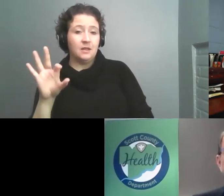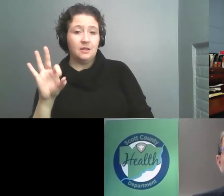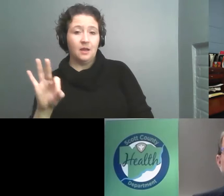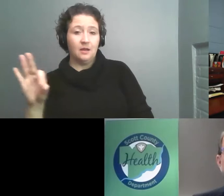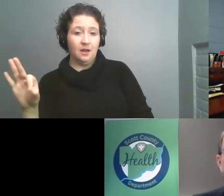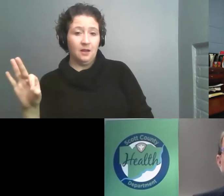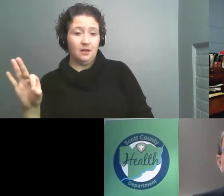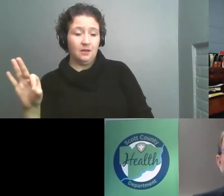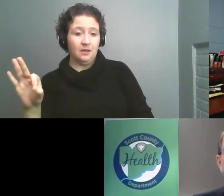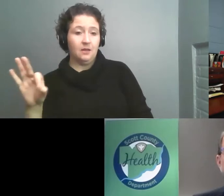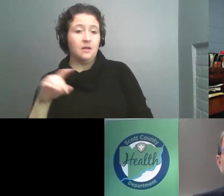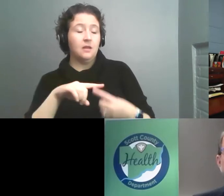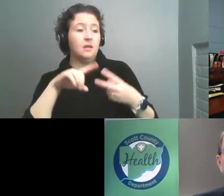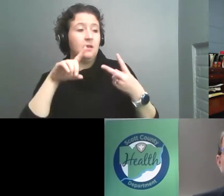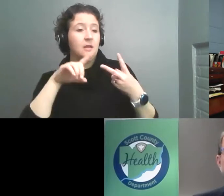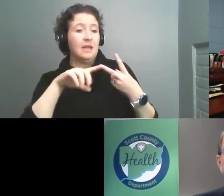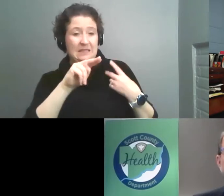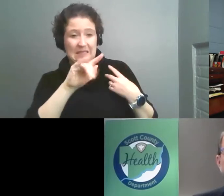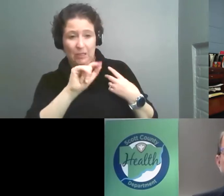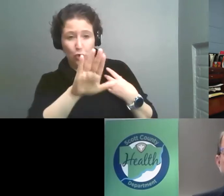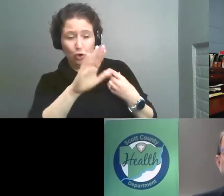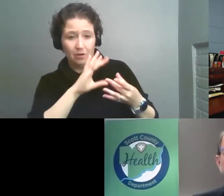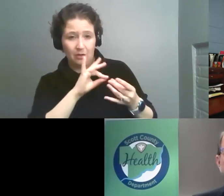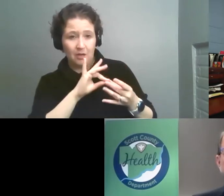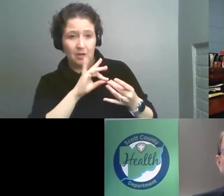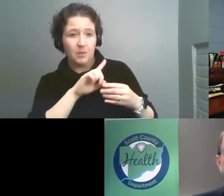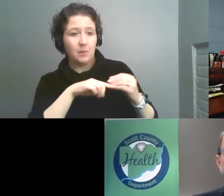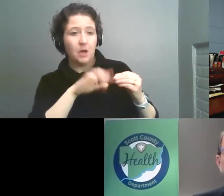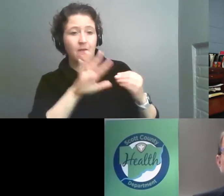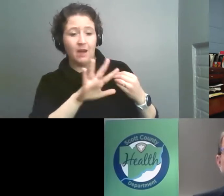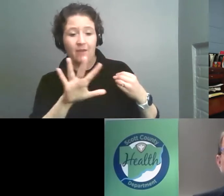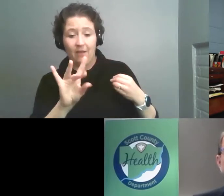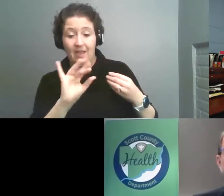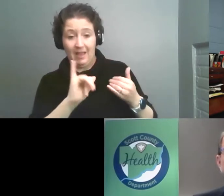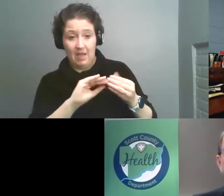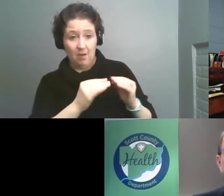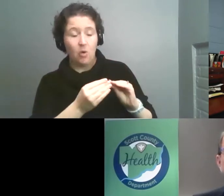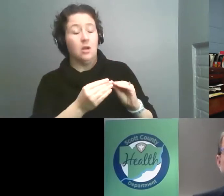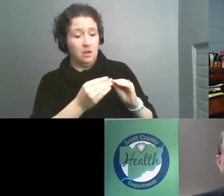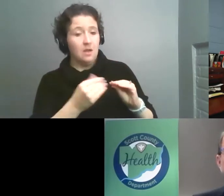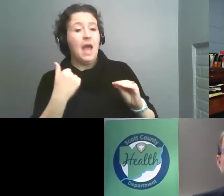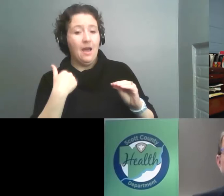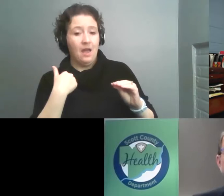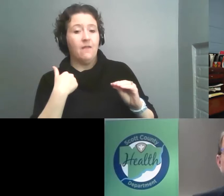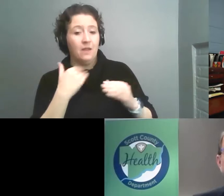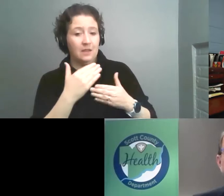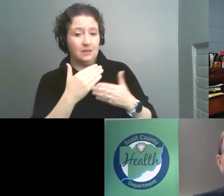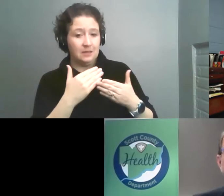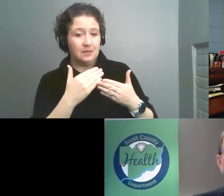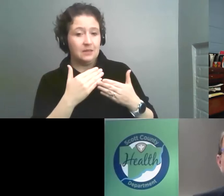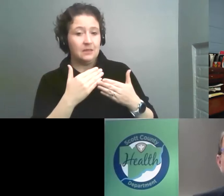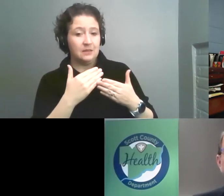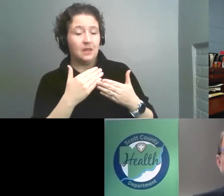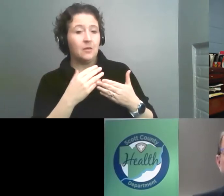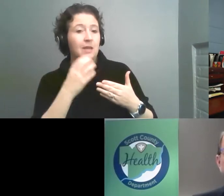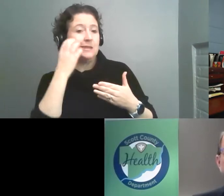312-777-1999. And then in addition to what Nita said about the 558 numbers, we do have some Rock Island County cell